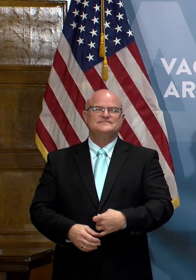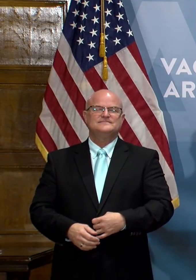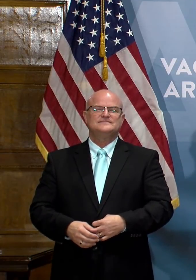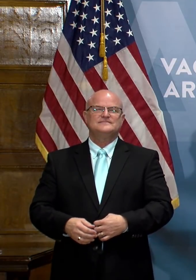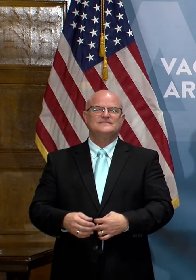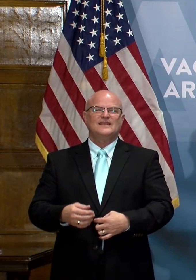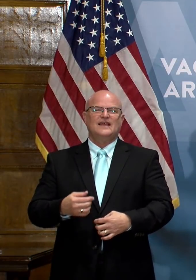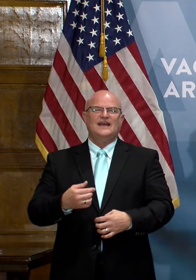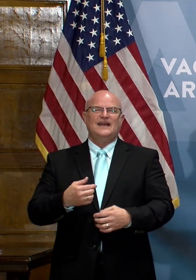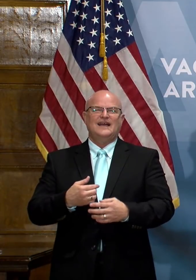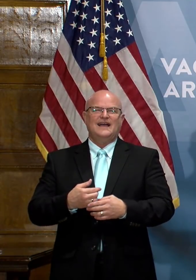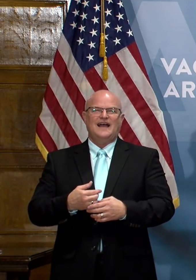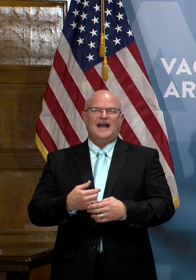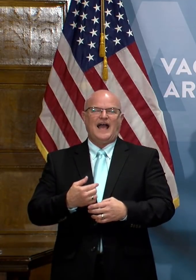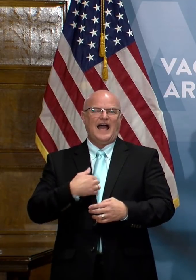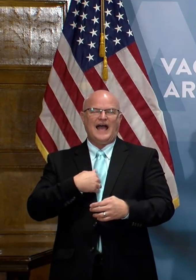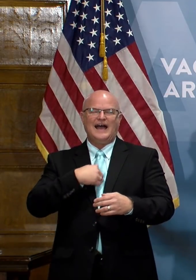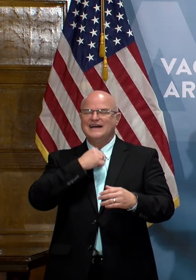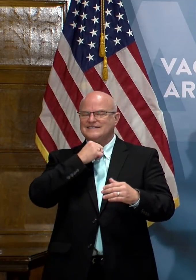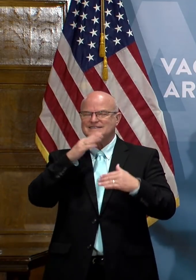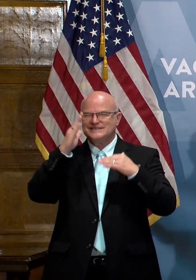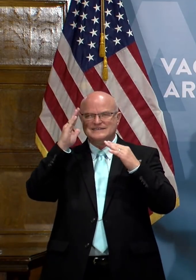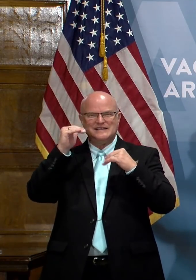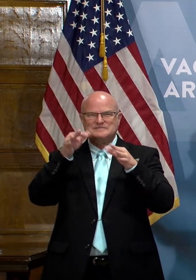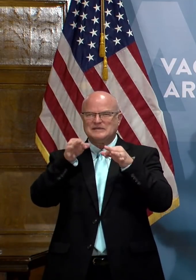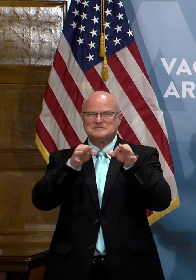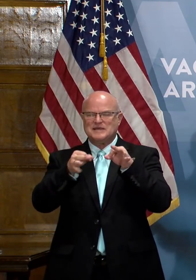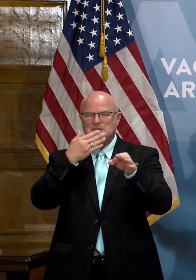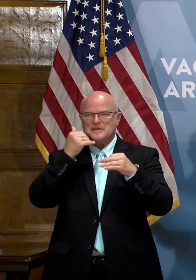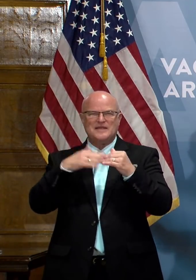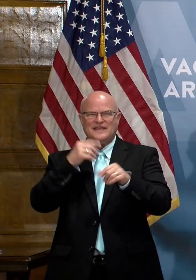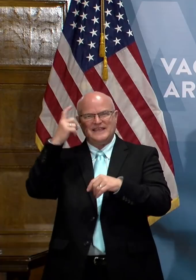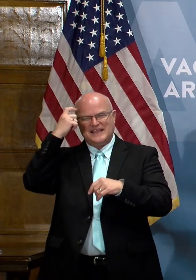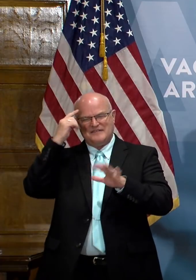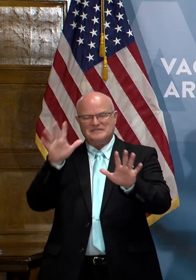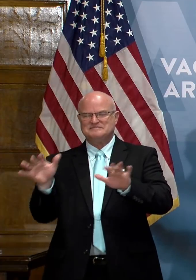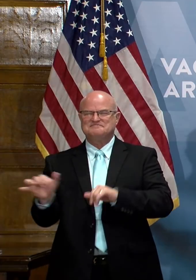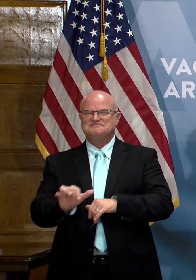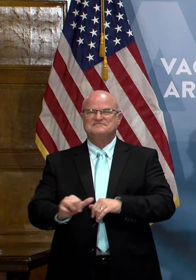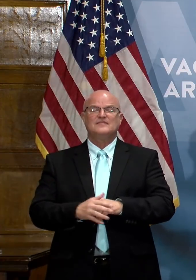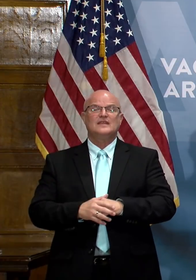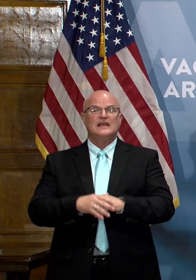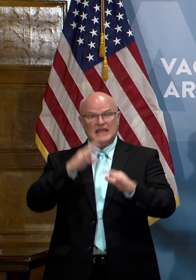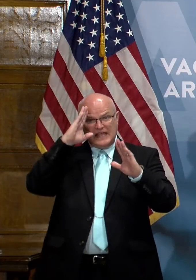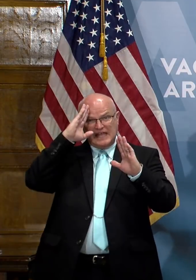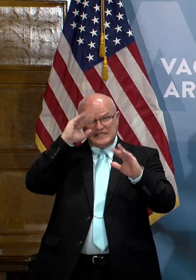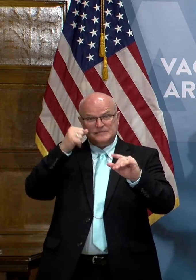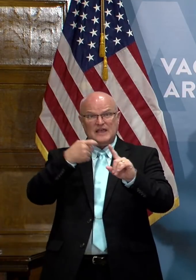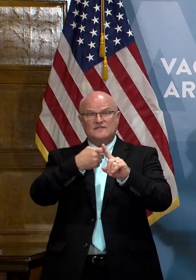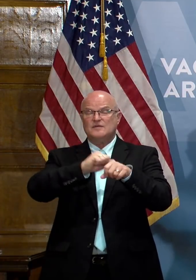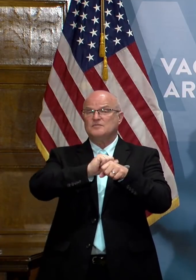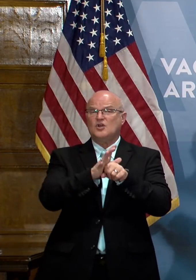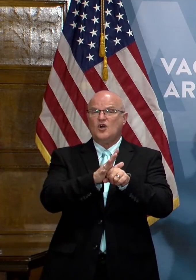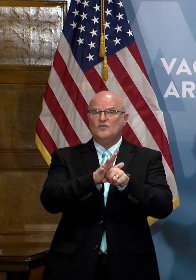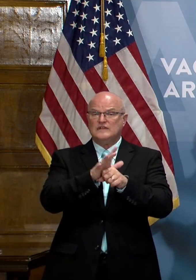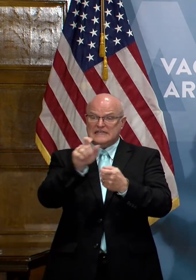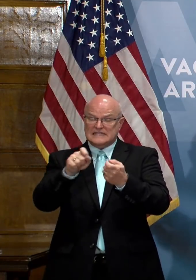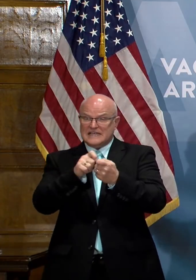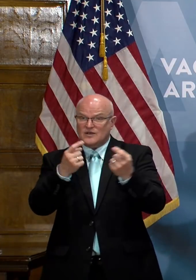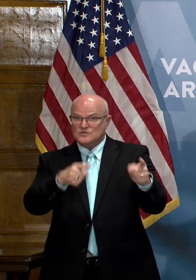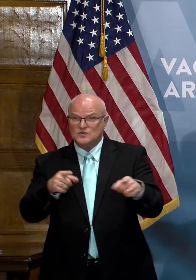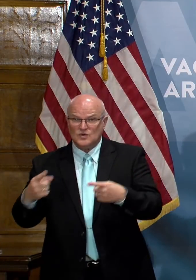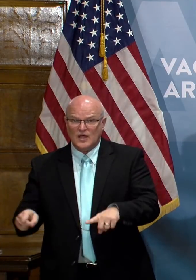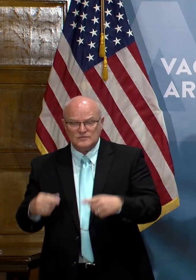I don't expect to explain any better than the governor did. We just have to expect this from COVID-19. We don't know exactly what's going on.